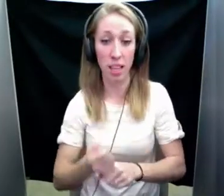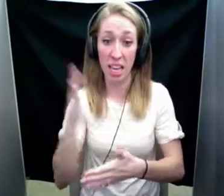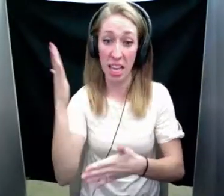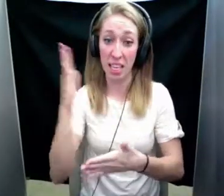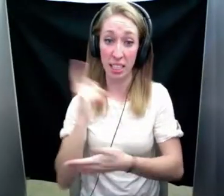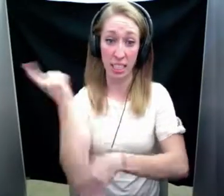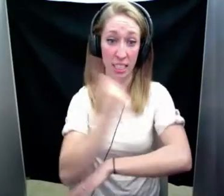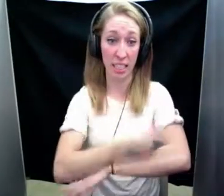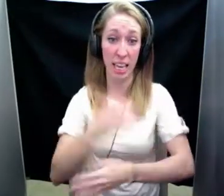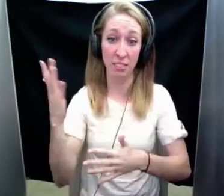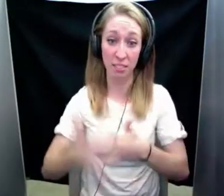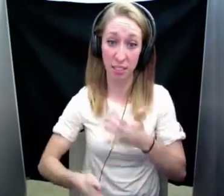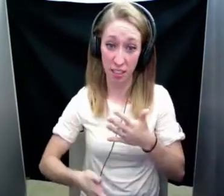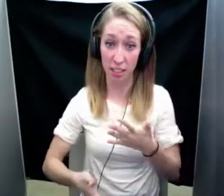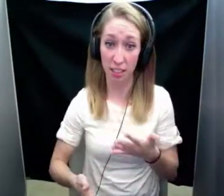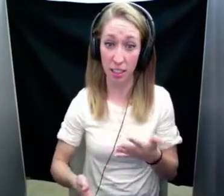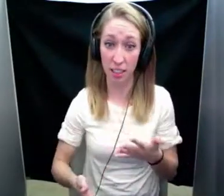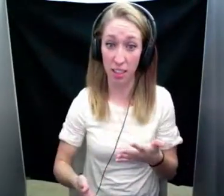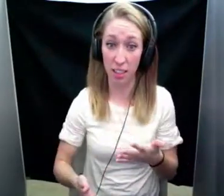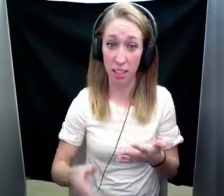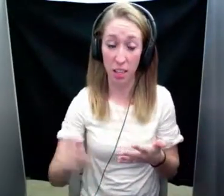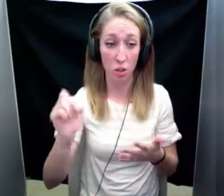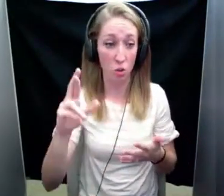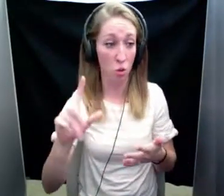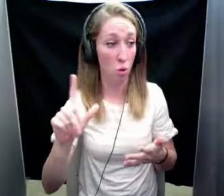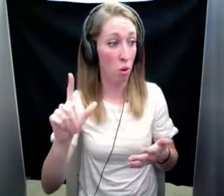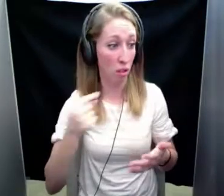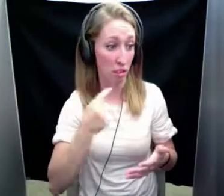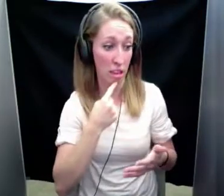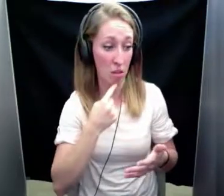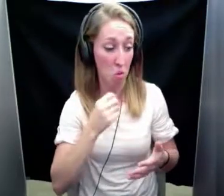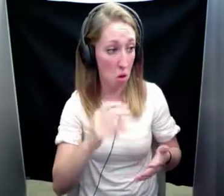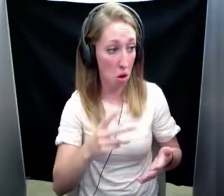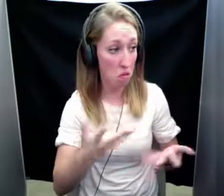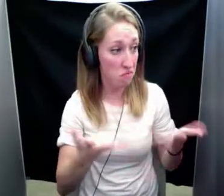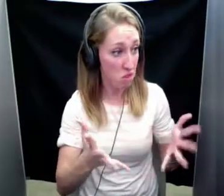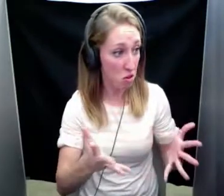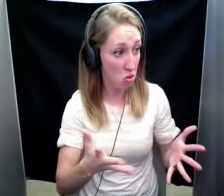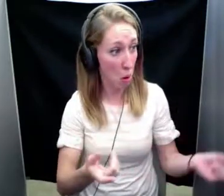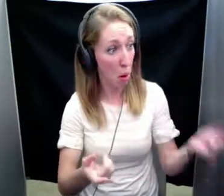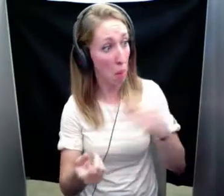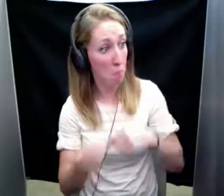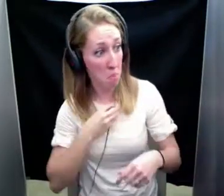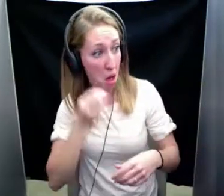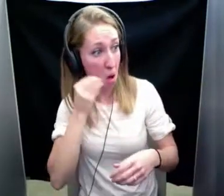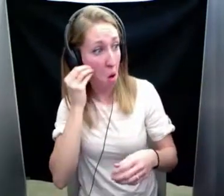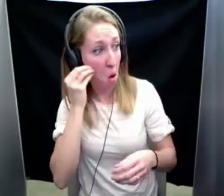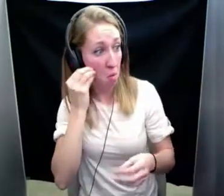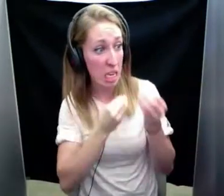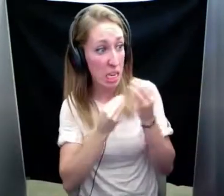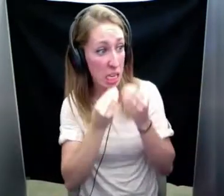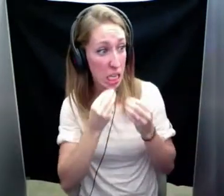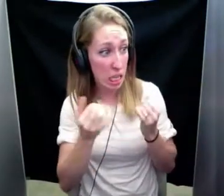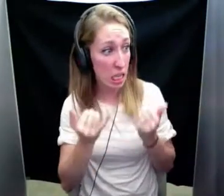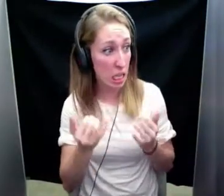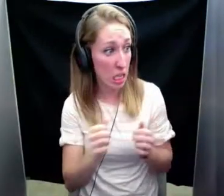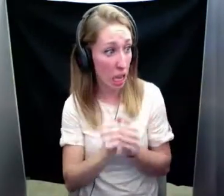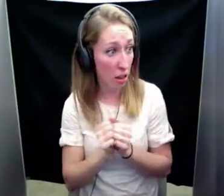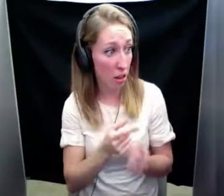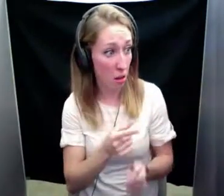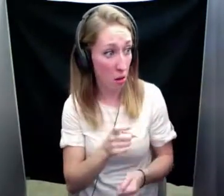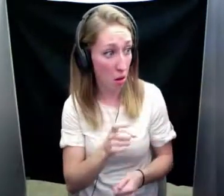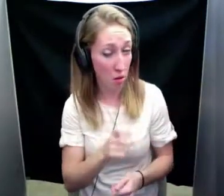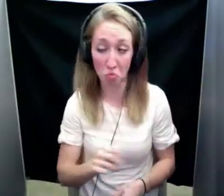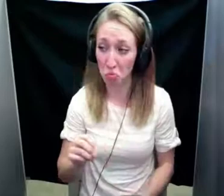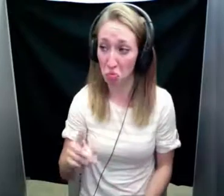Why don't you come to my place and we'll have a bite to eat together?" "Good idea," said the Ash Lad, because there was nothing at his house. So